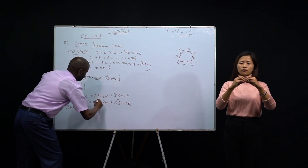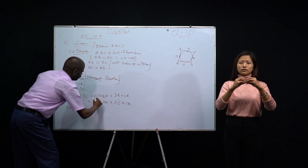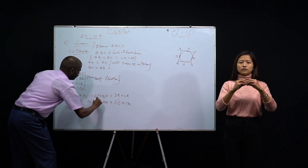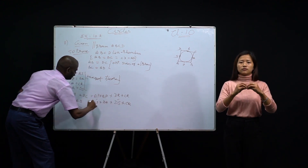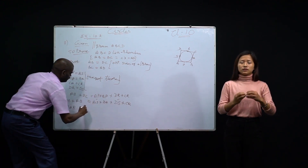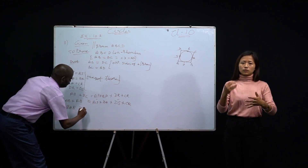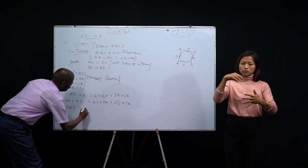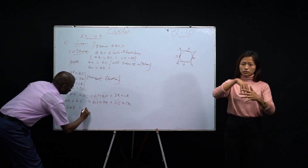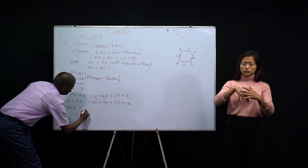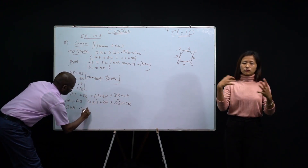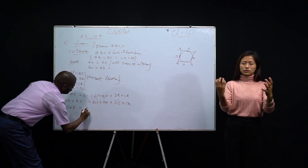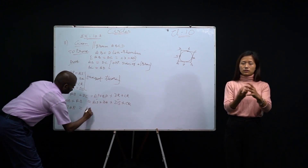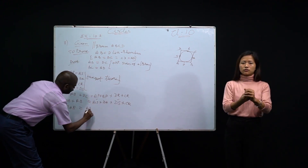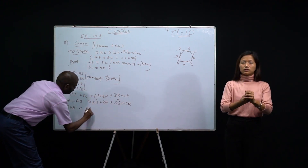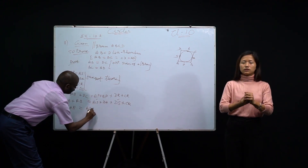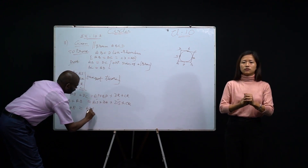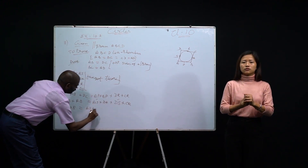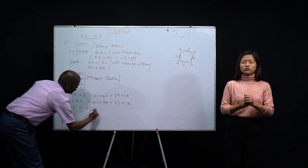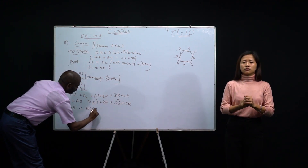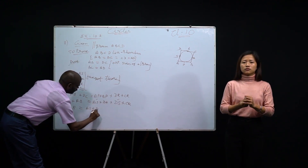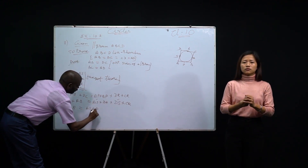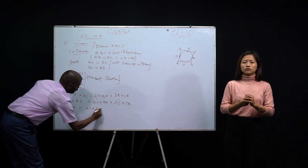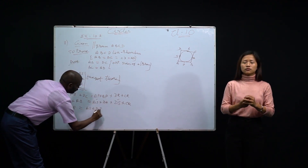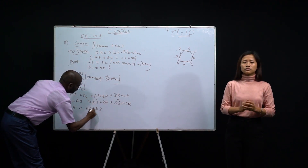Yes, all put together.